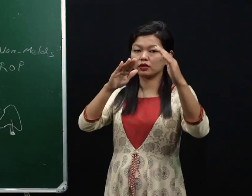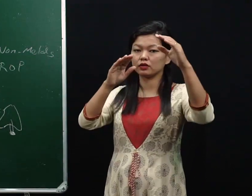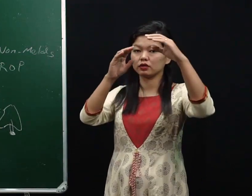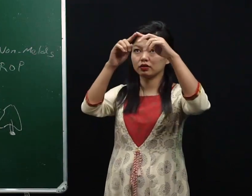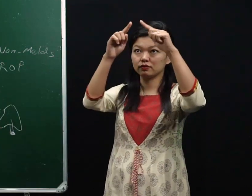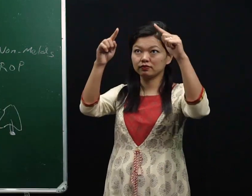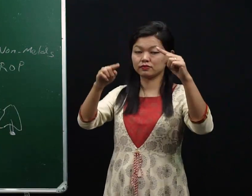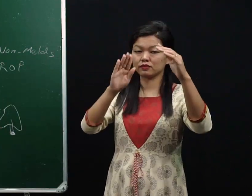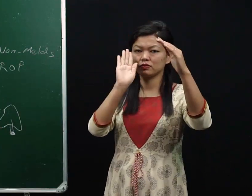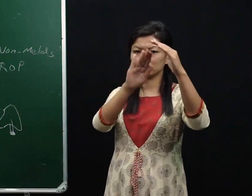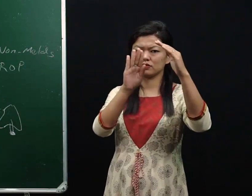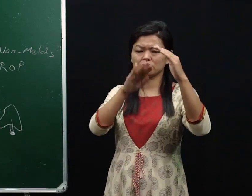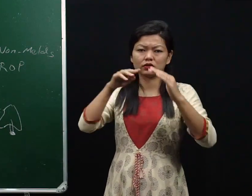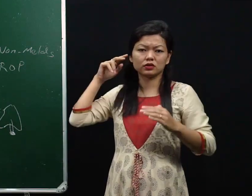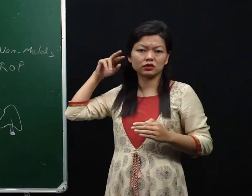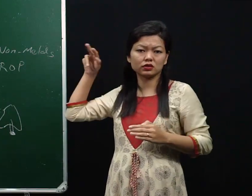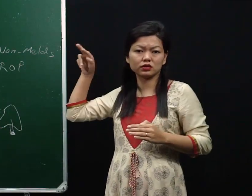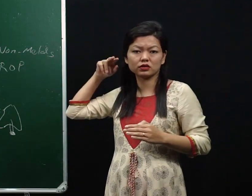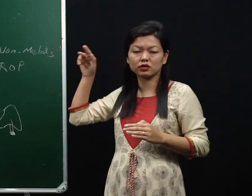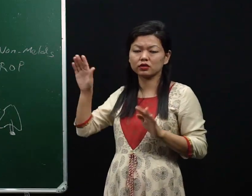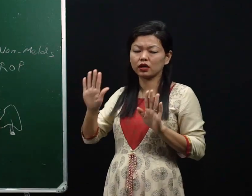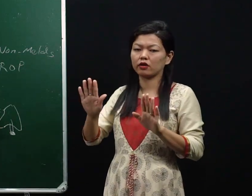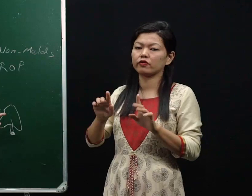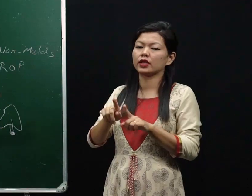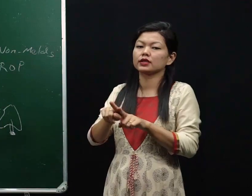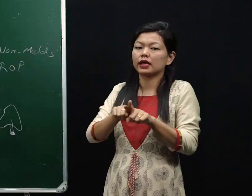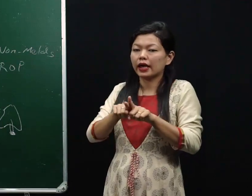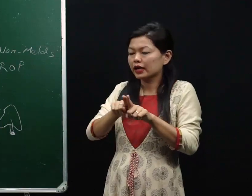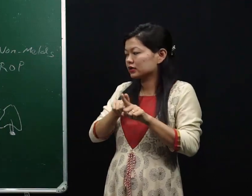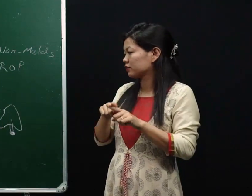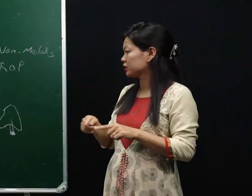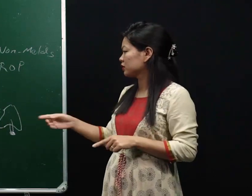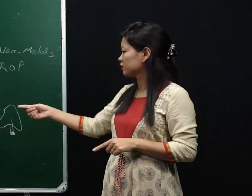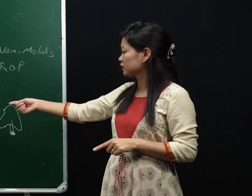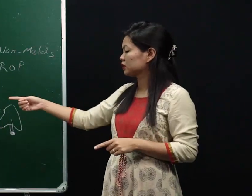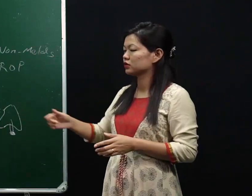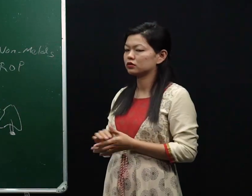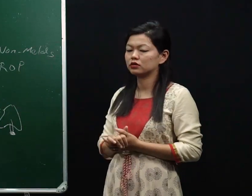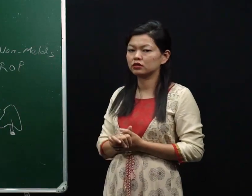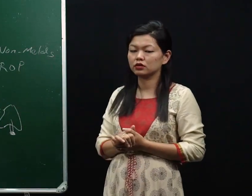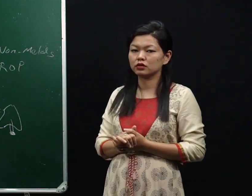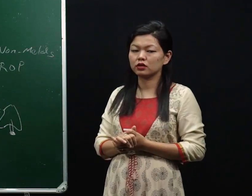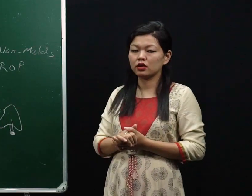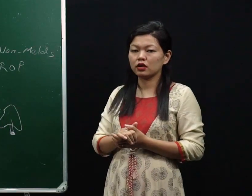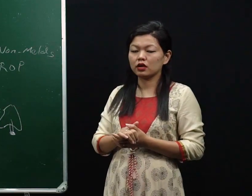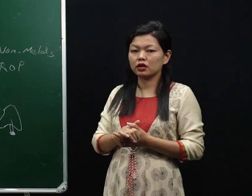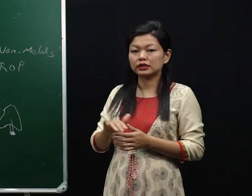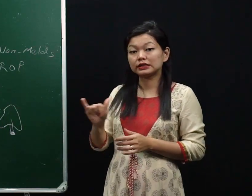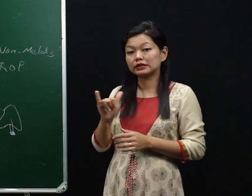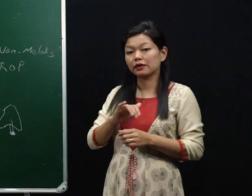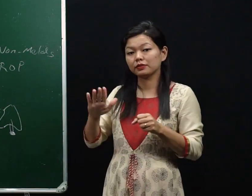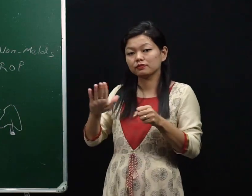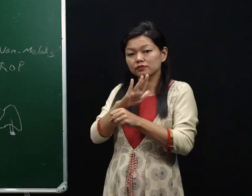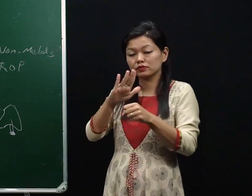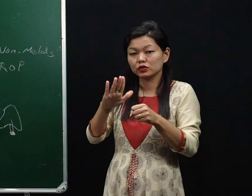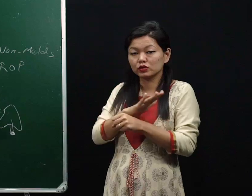that's an example of sonorous. Do you expect the same sound with the wood? No, right? With the